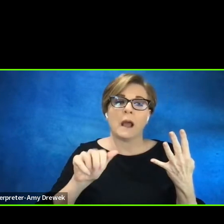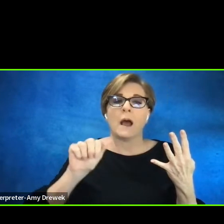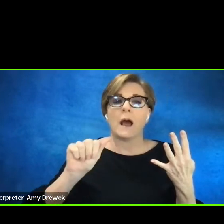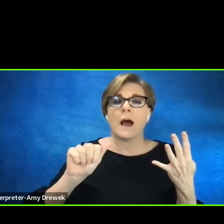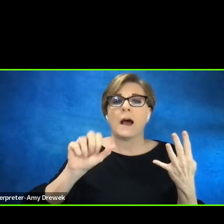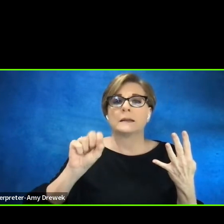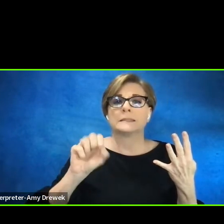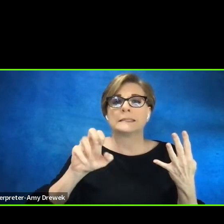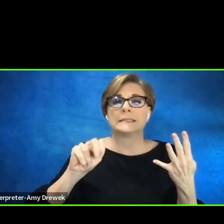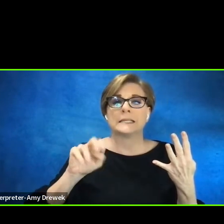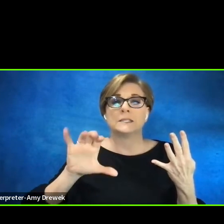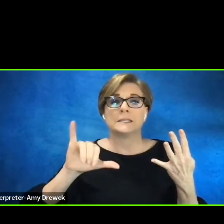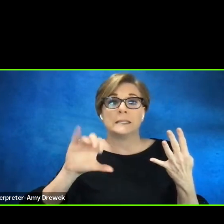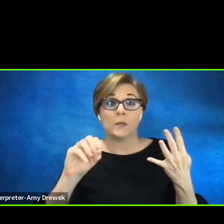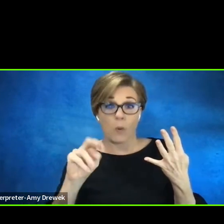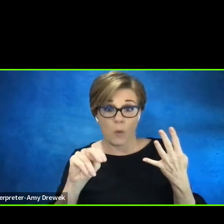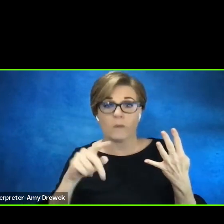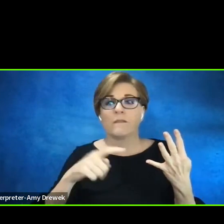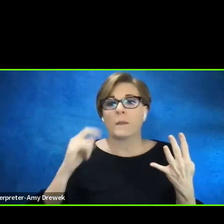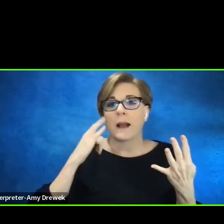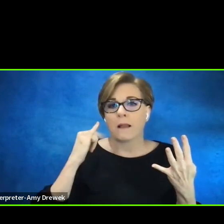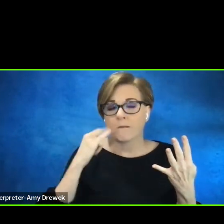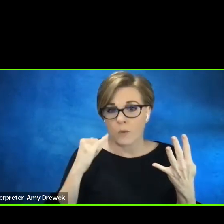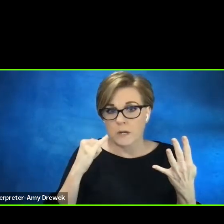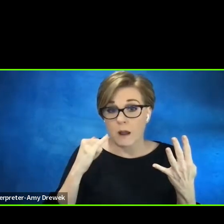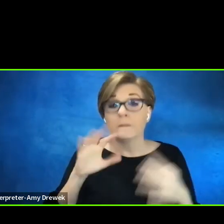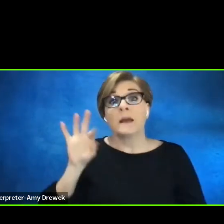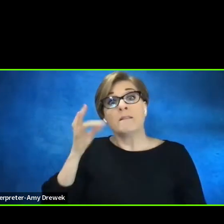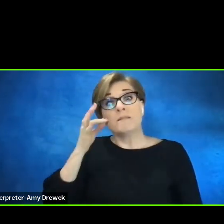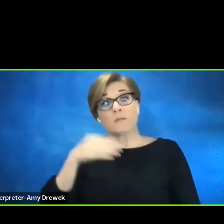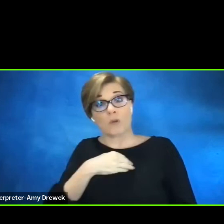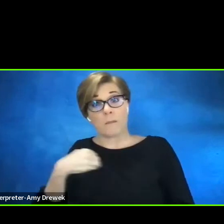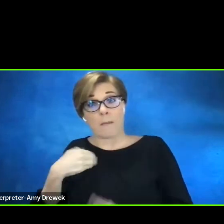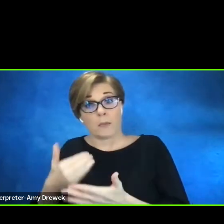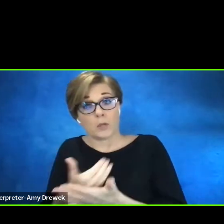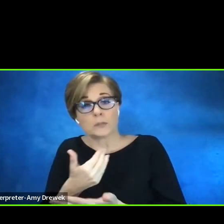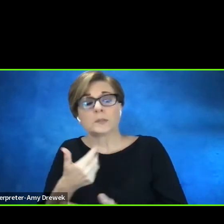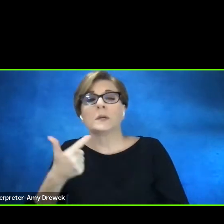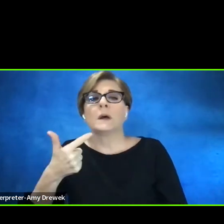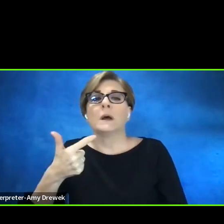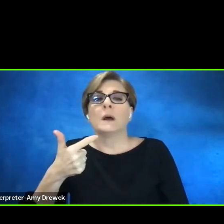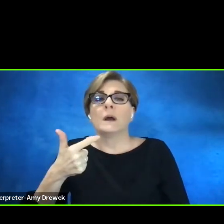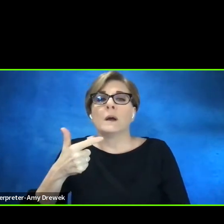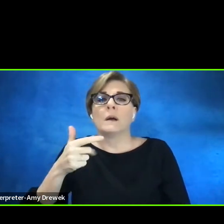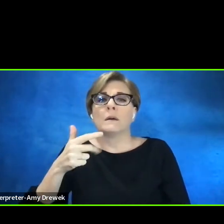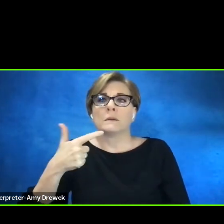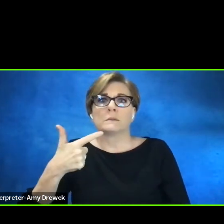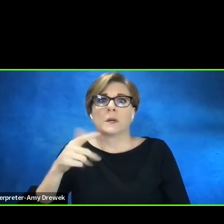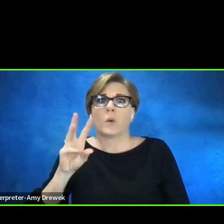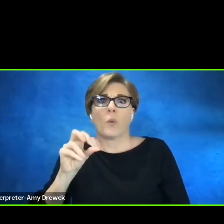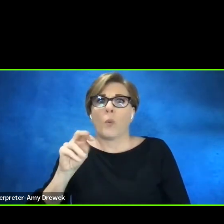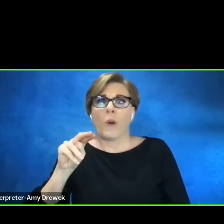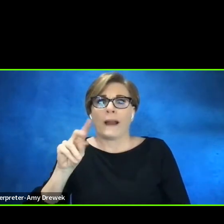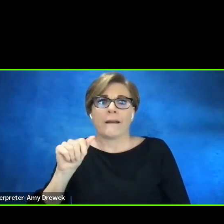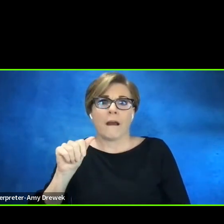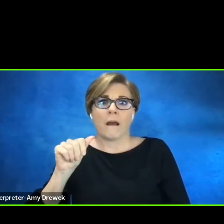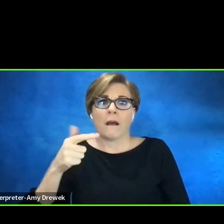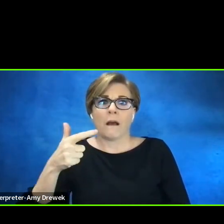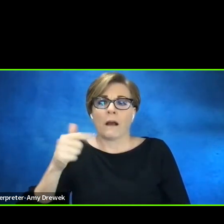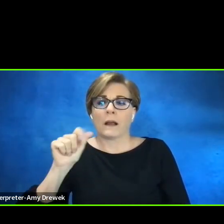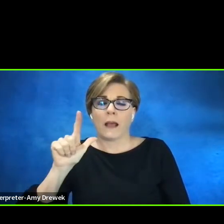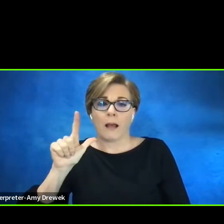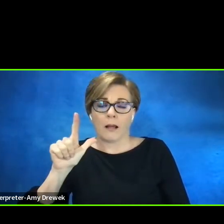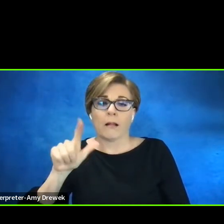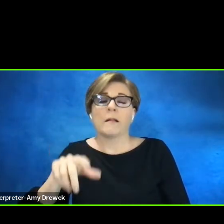California. And then from federal members, we have Glenna Gallo from Department of Education, and from